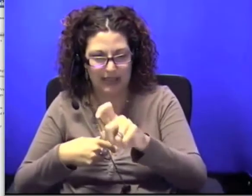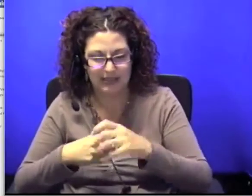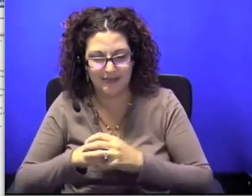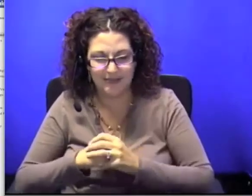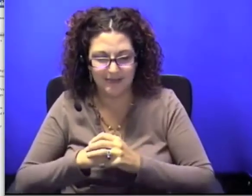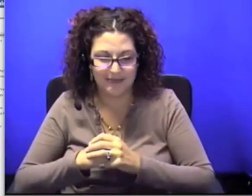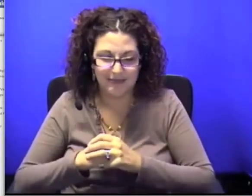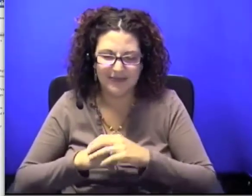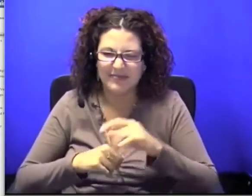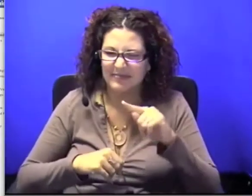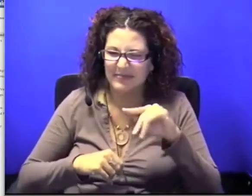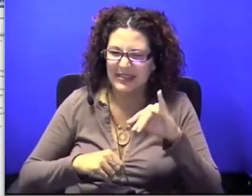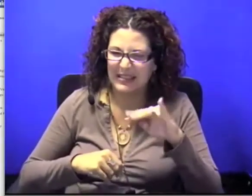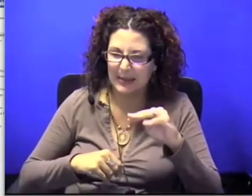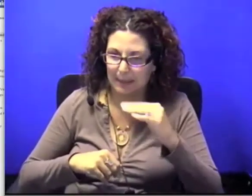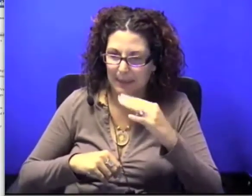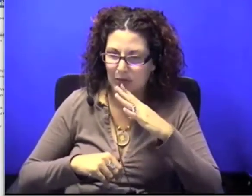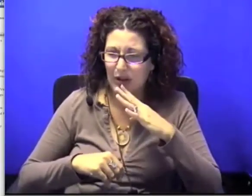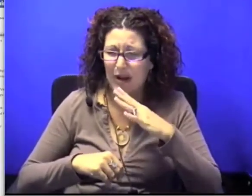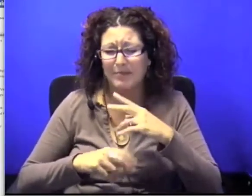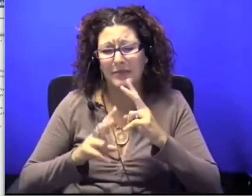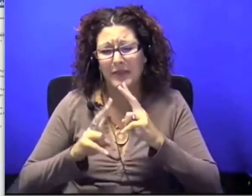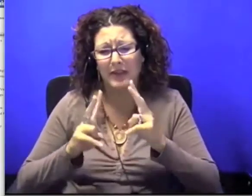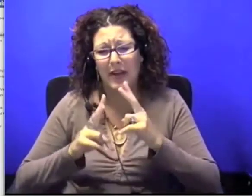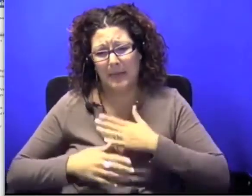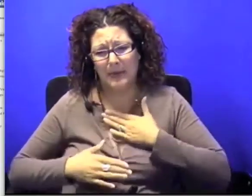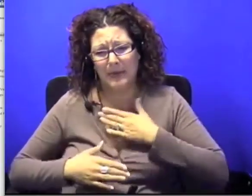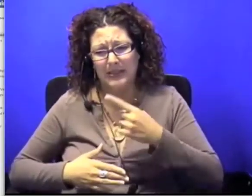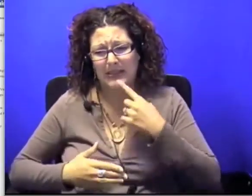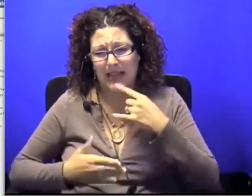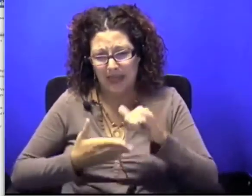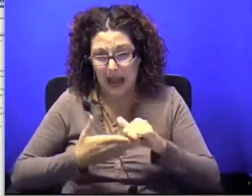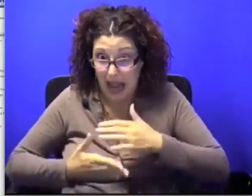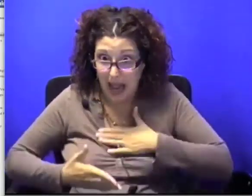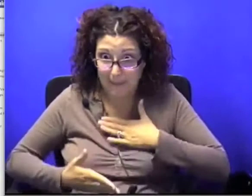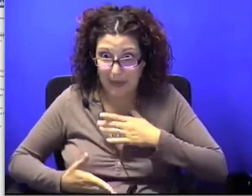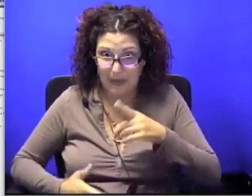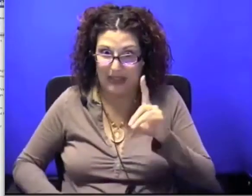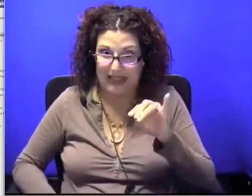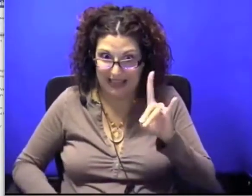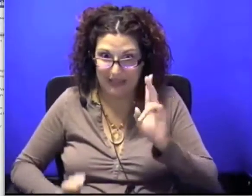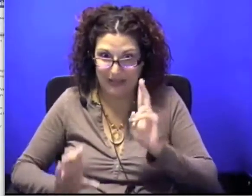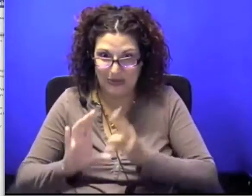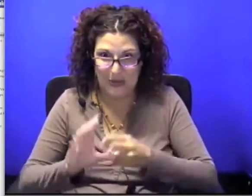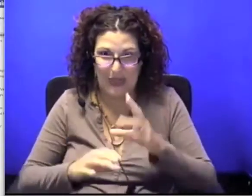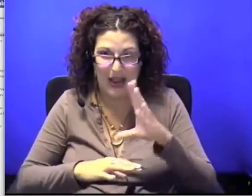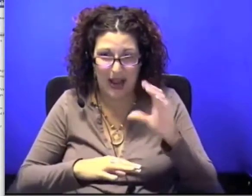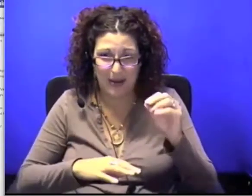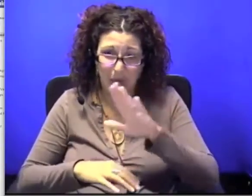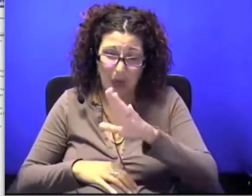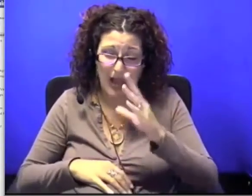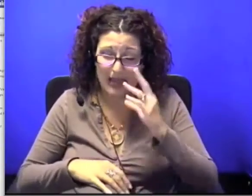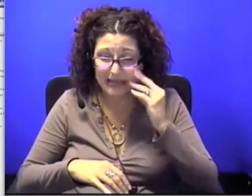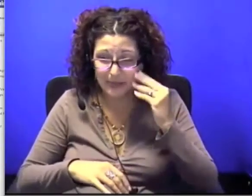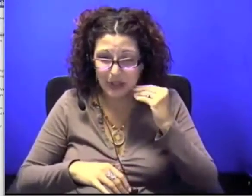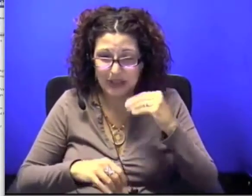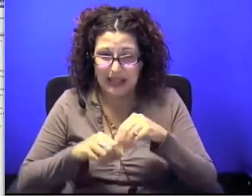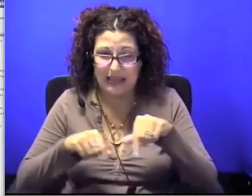Tim. Well, I am very, very honored that you would say that. I'm very glad that you did say that. Having your